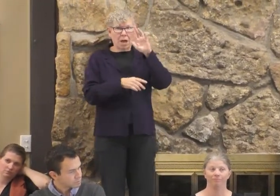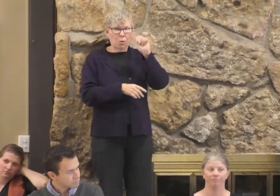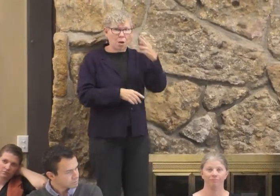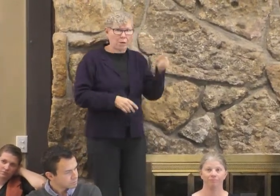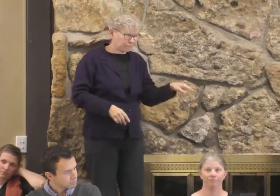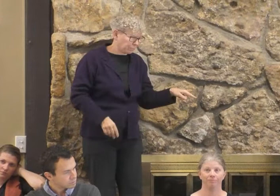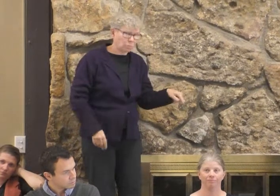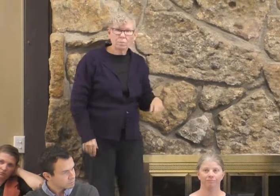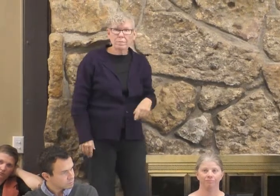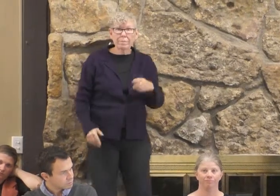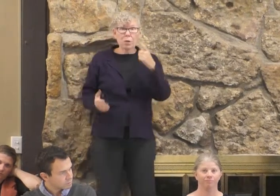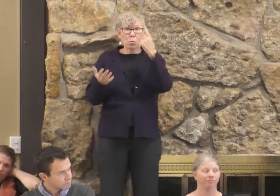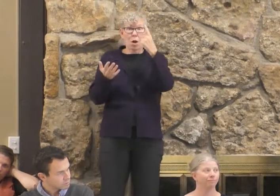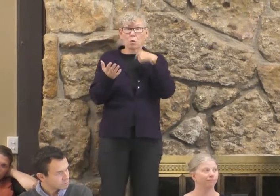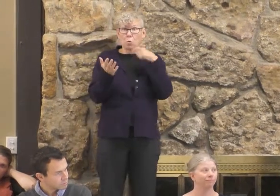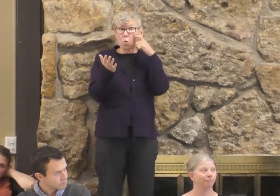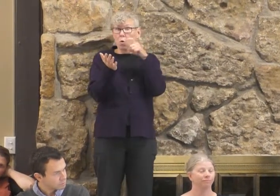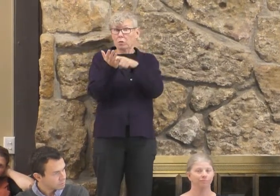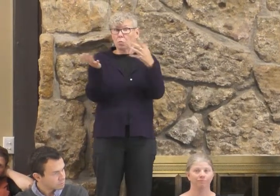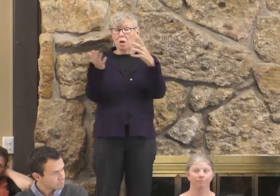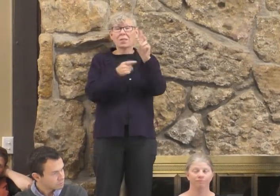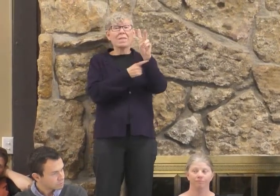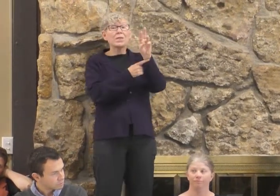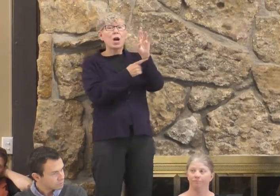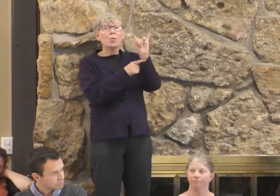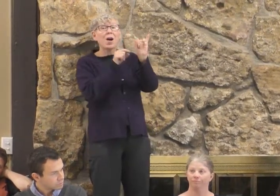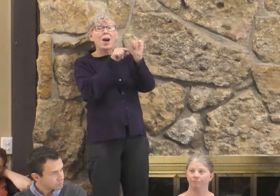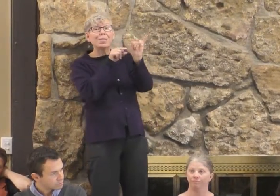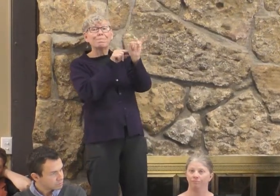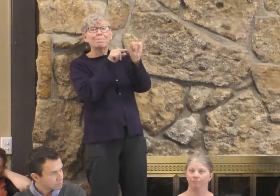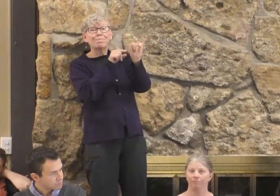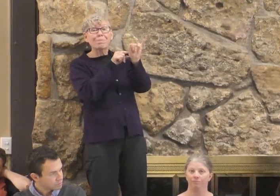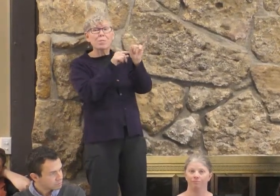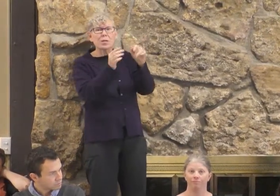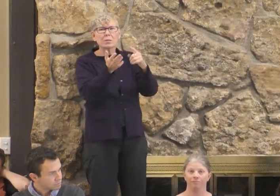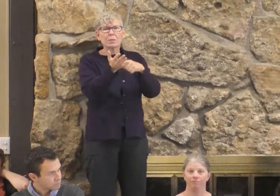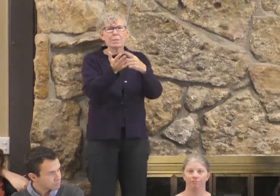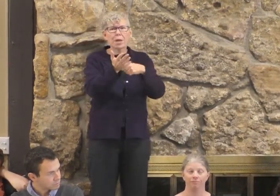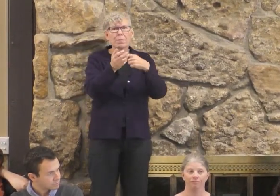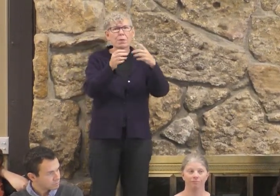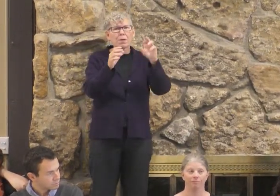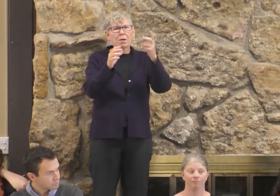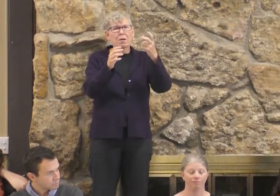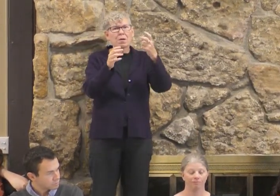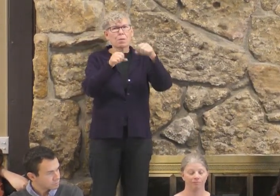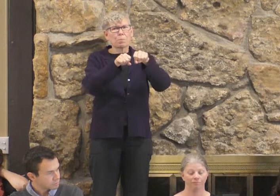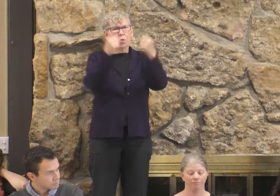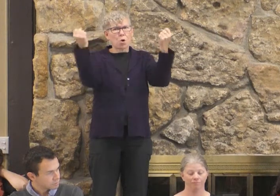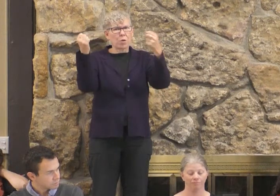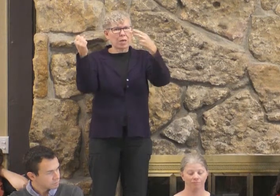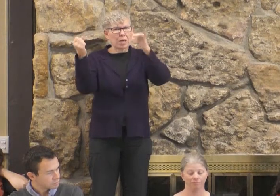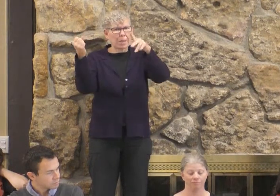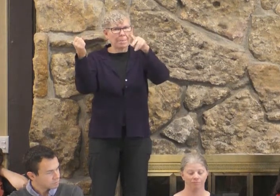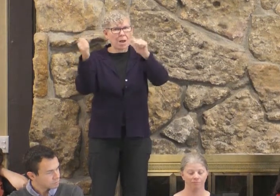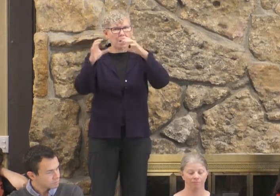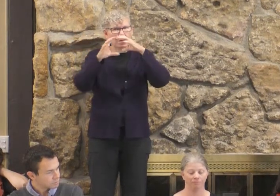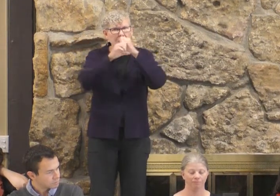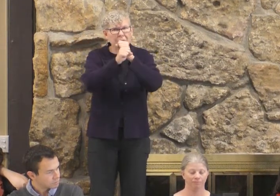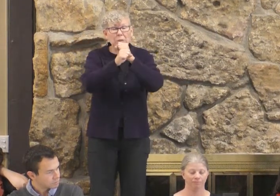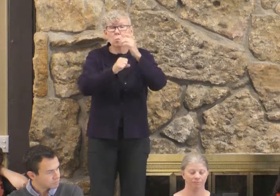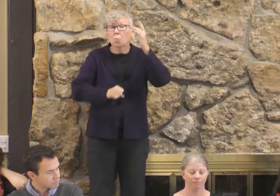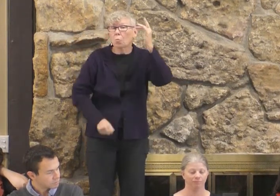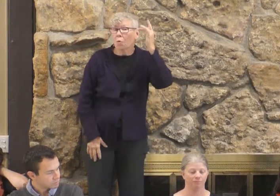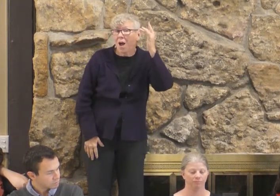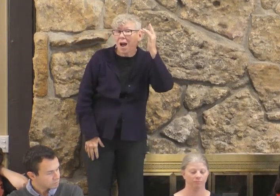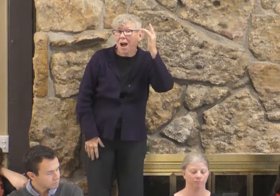HIPAA. Sometimes the staff may not be aware of how loud the volume is or where they are actually using the